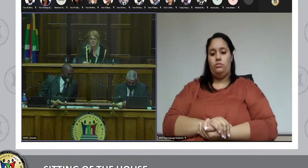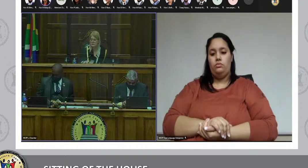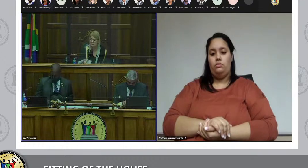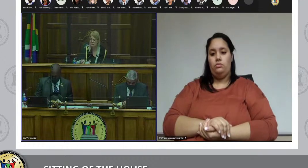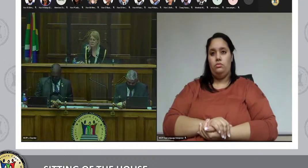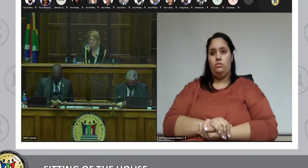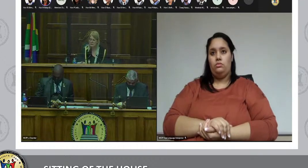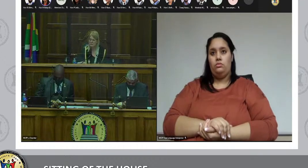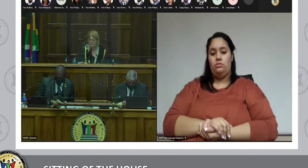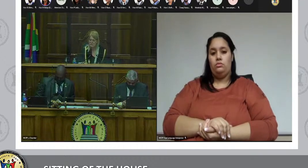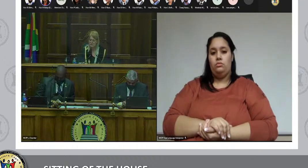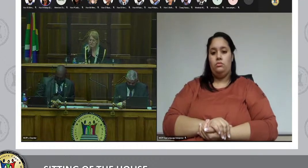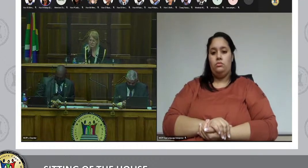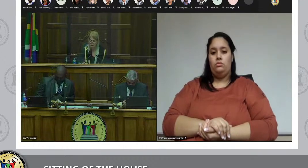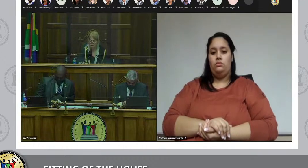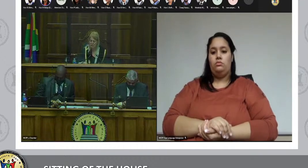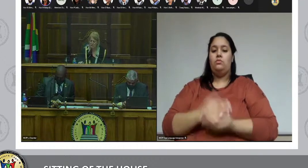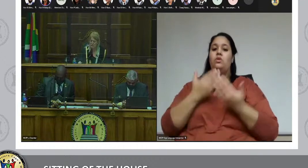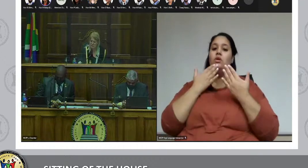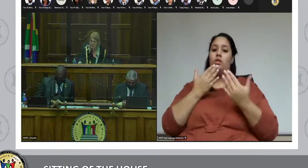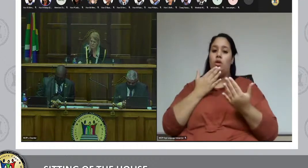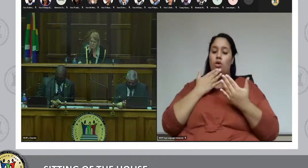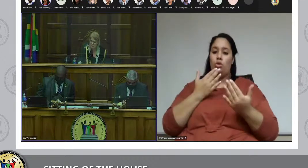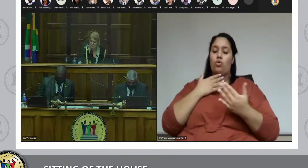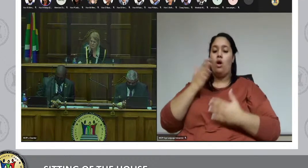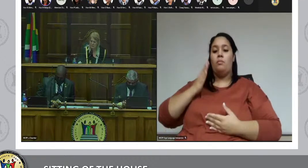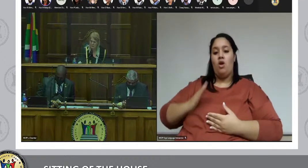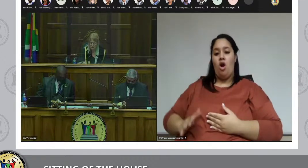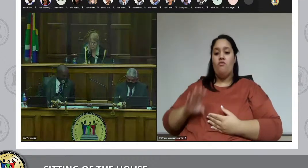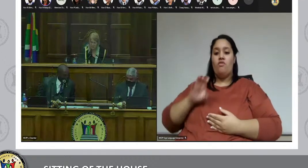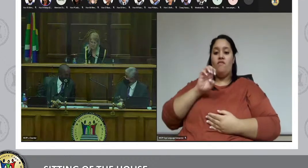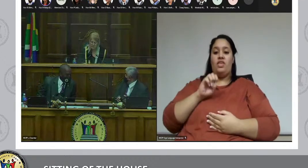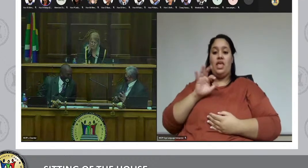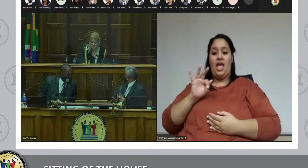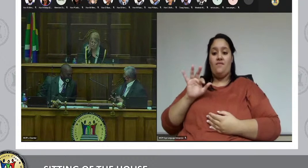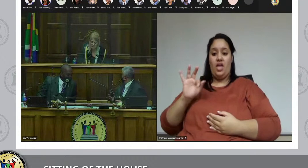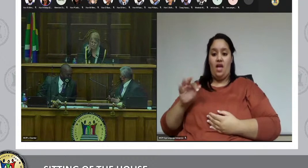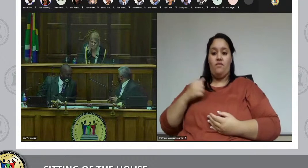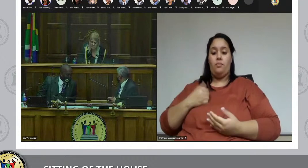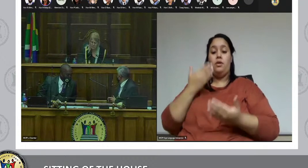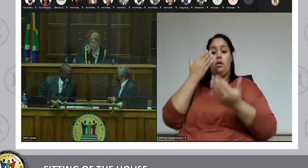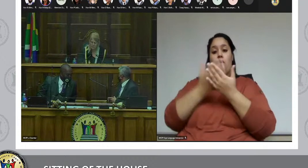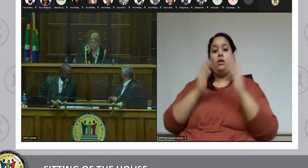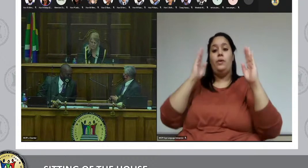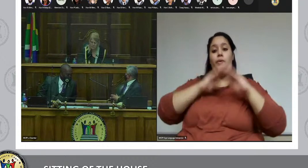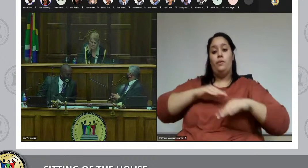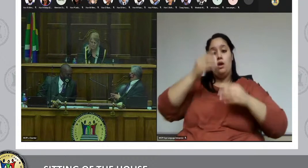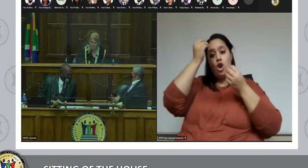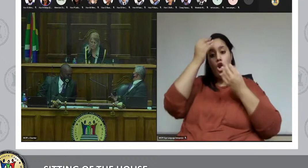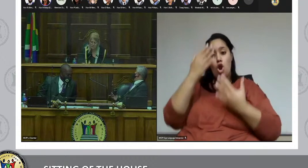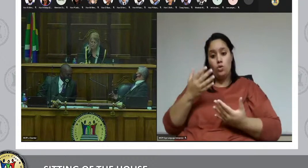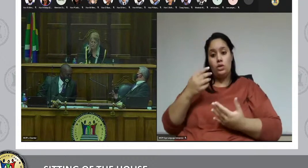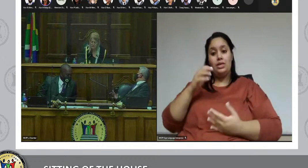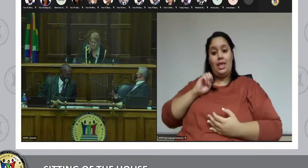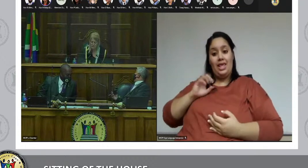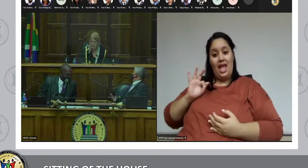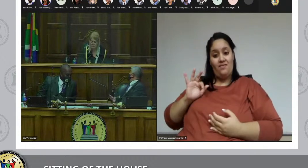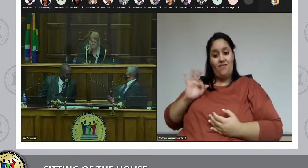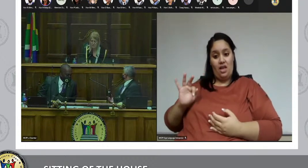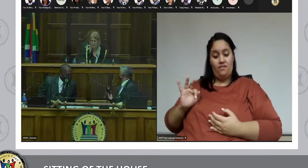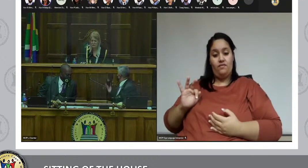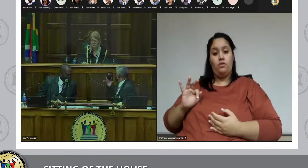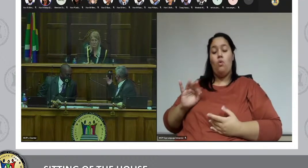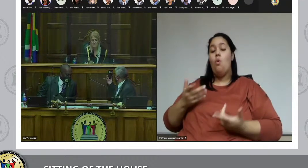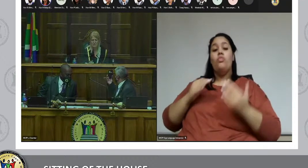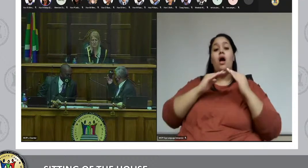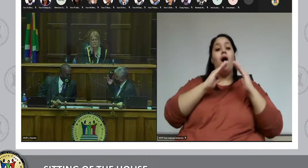Thank you, Sekela Somlomo. On behalf of the EFF, I move without notice that the House notes